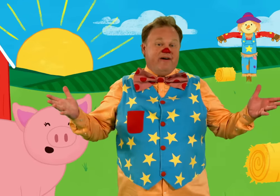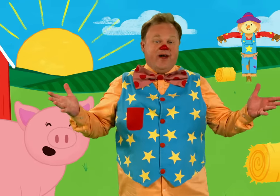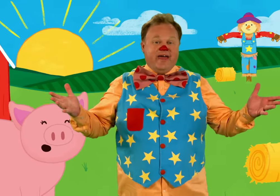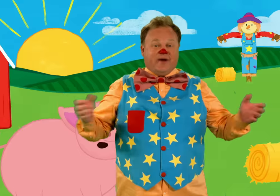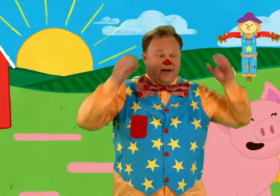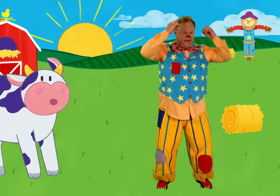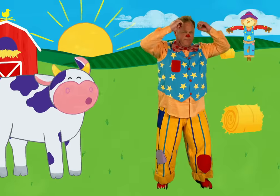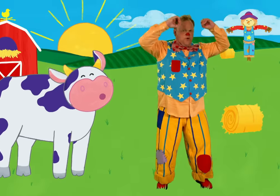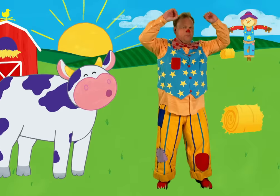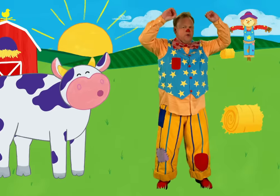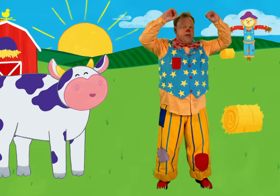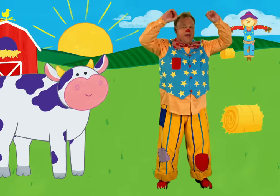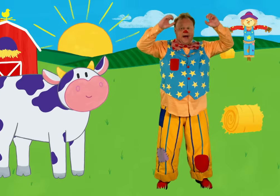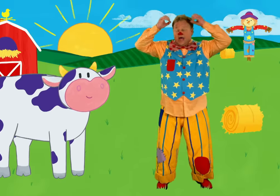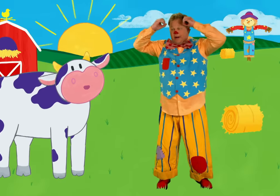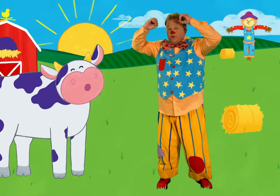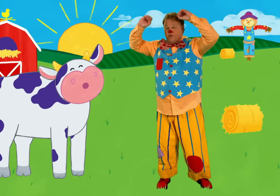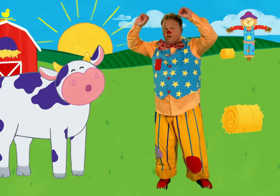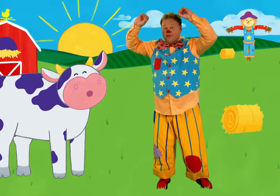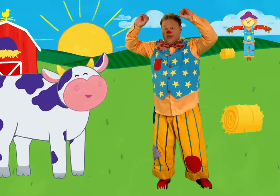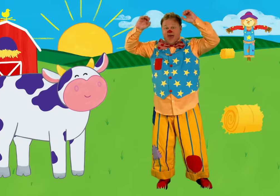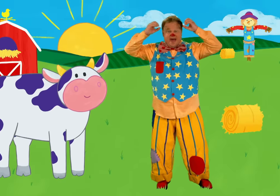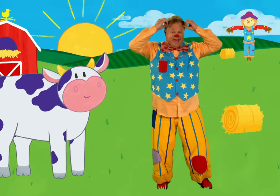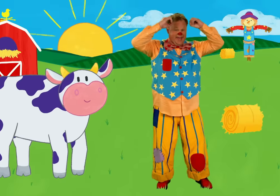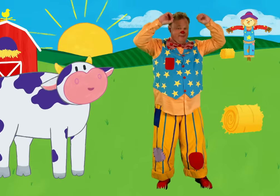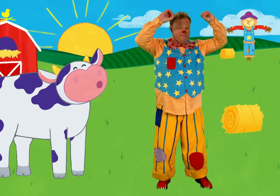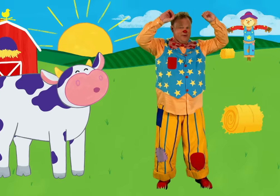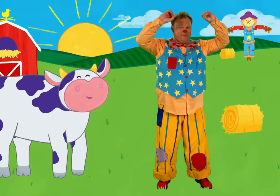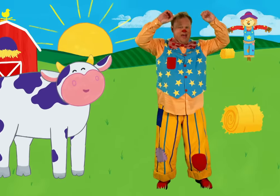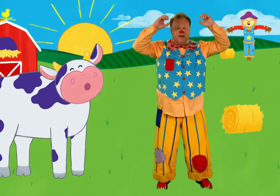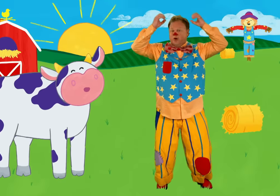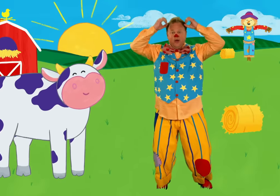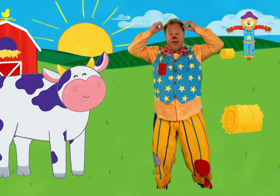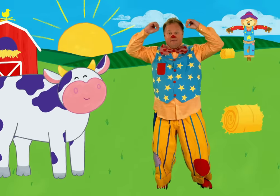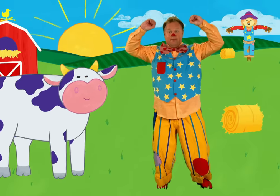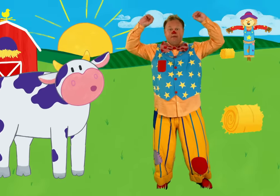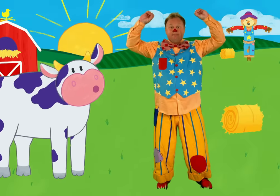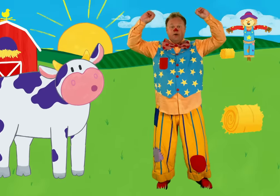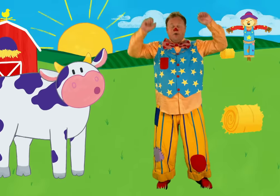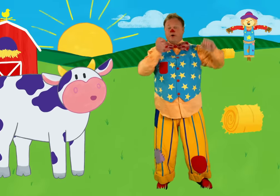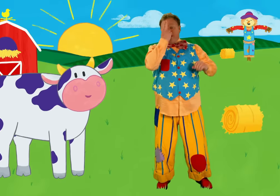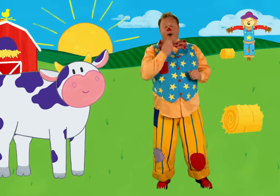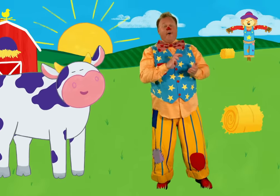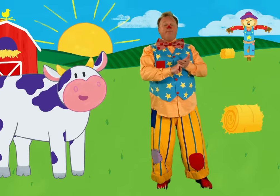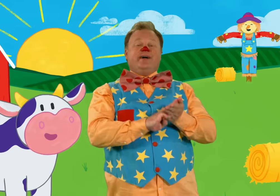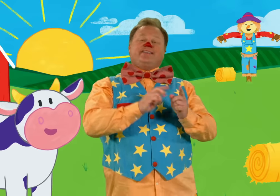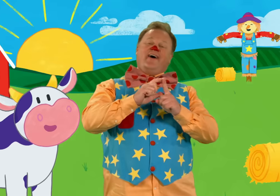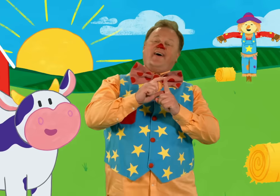an oink, oink. Moo-moo here, a moo-moo there, here a moo, there a moo, everywhere a moo-moo. Old